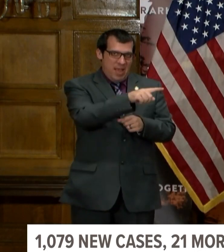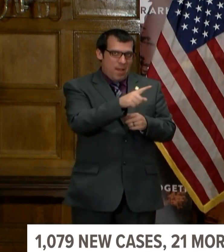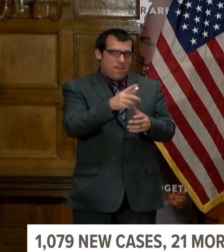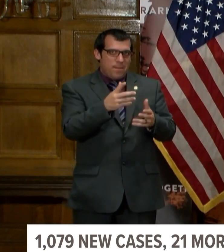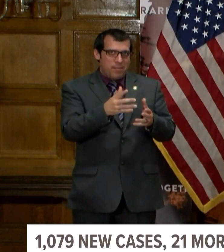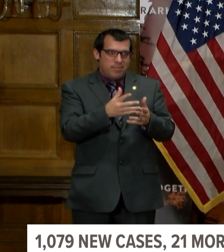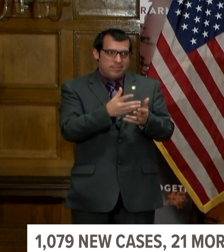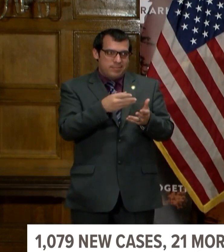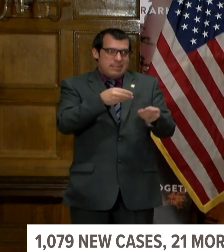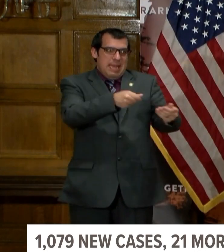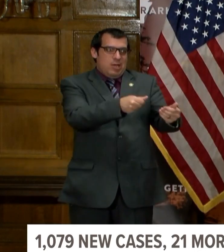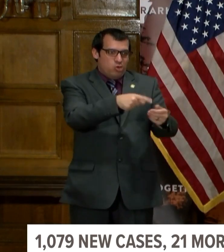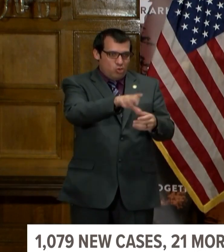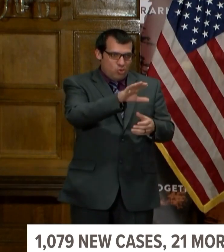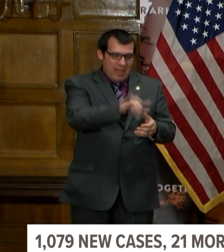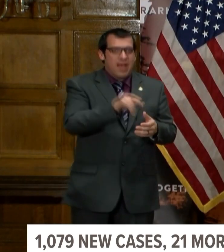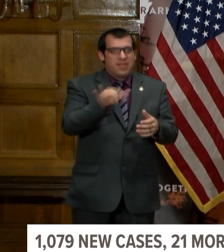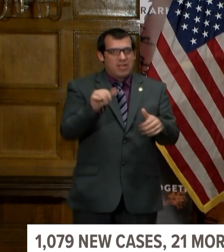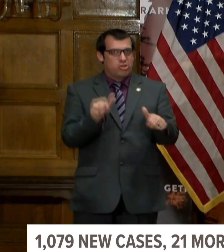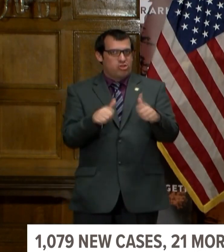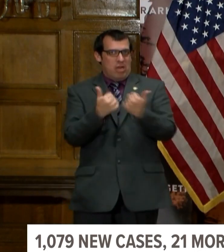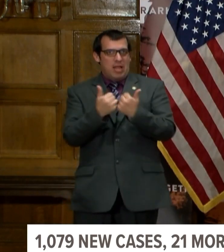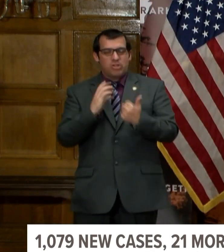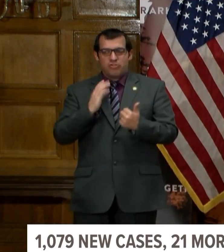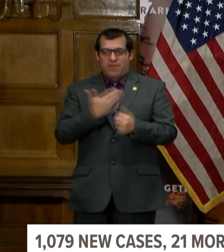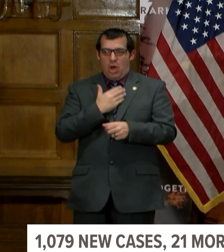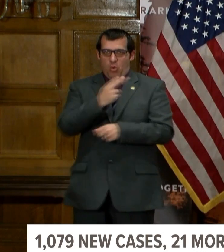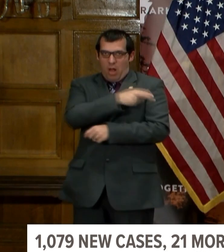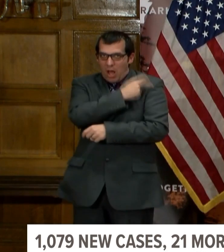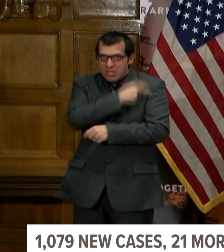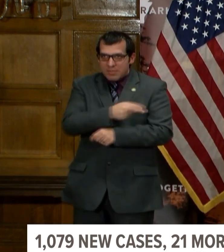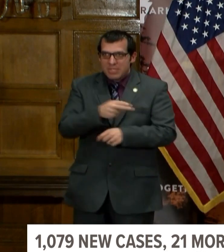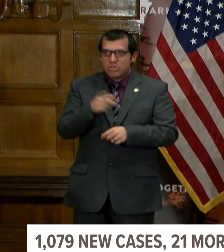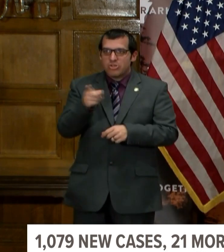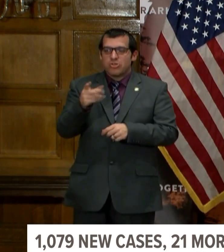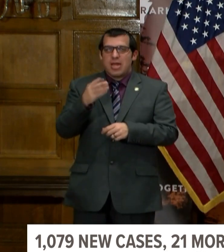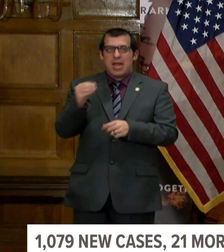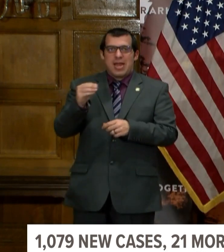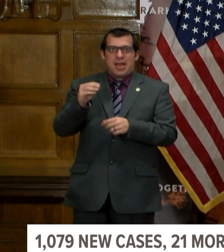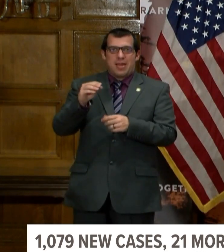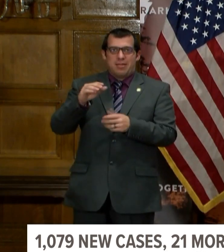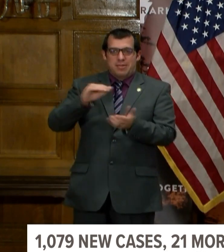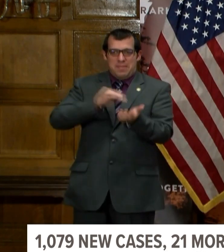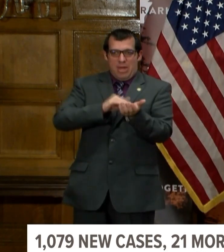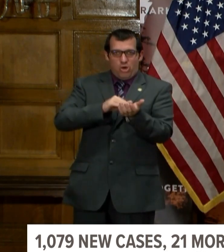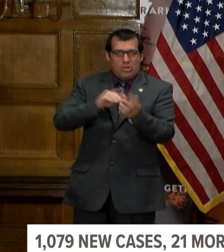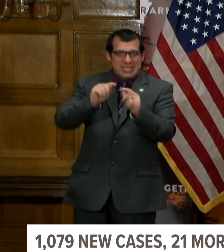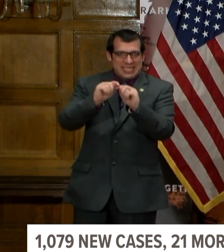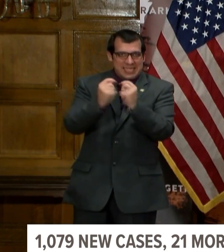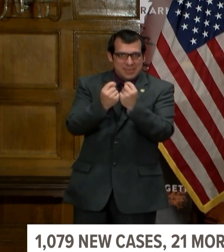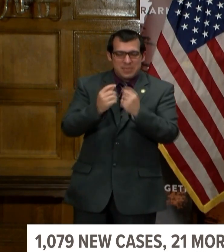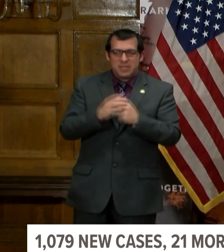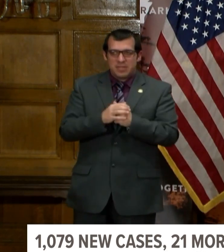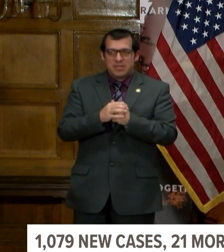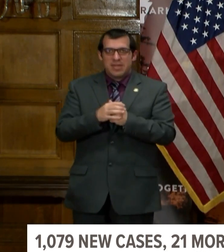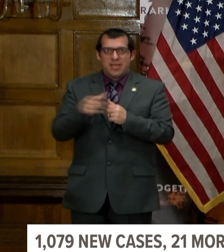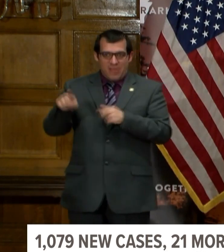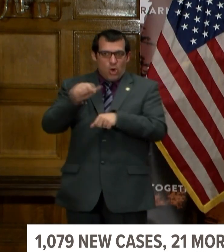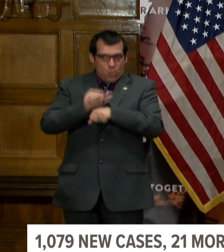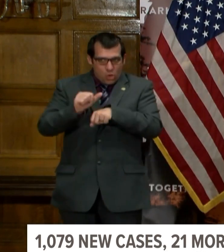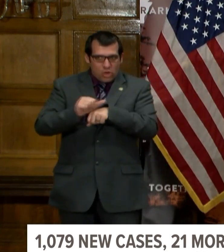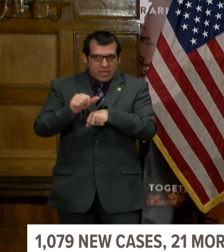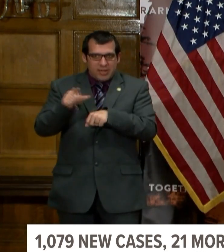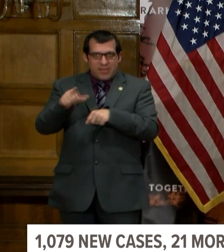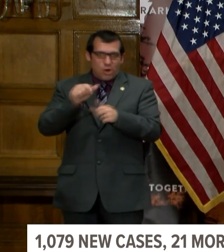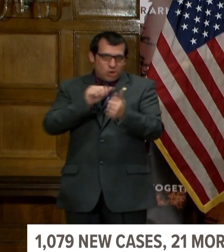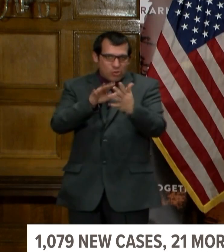And so it is a challenge for our hospitals and our medical teams. They're working on it, they're addressing